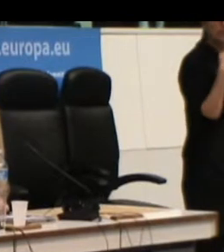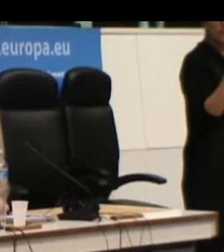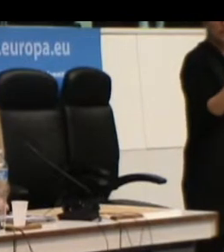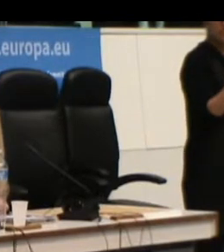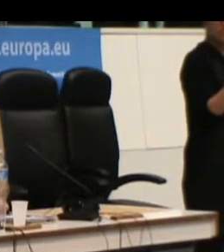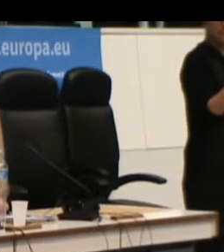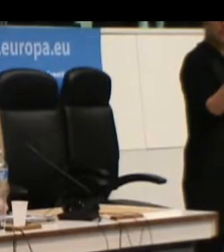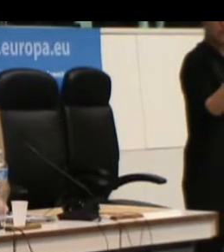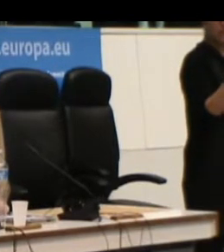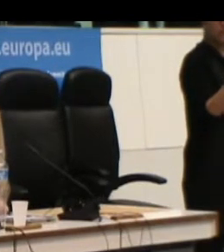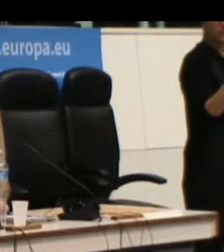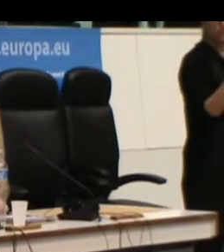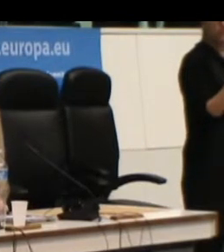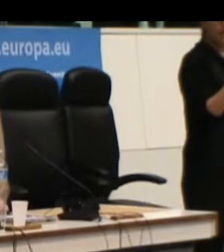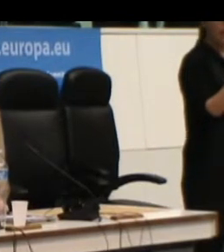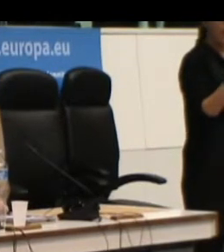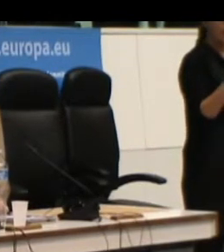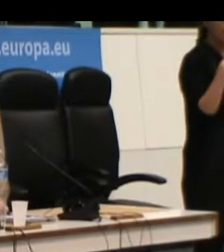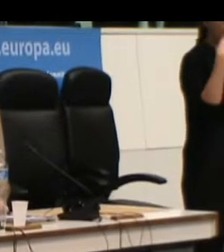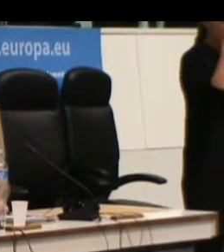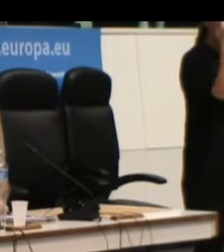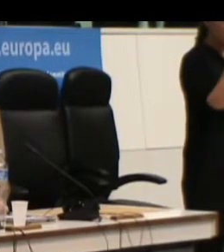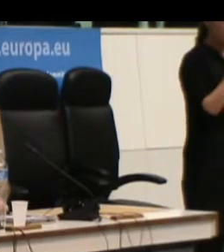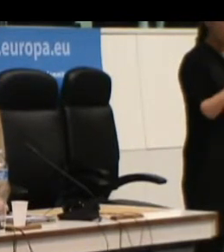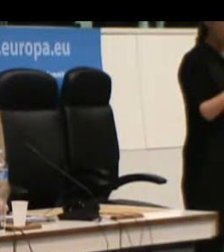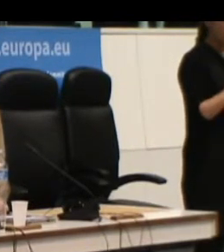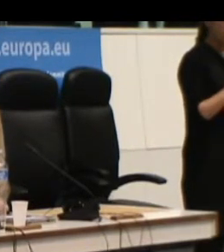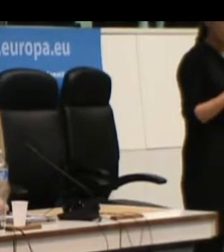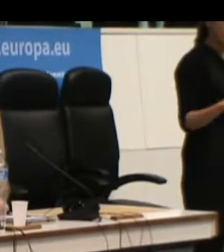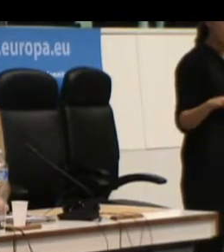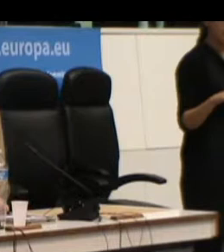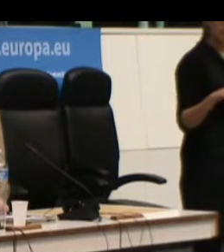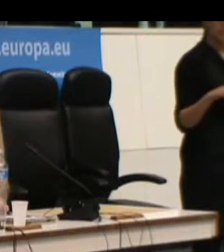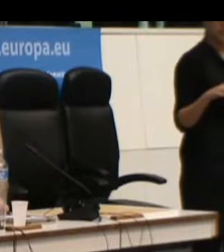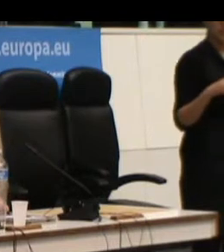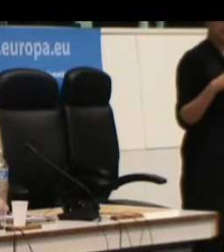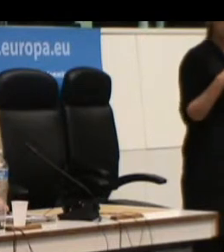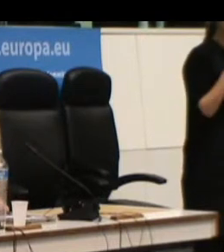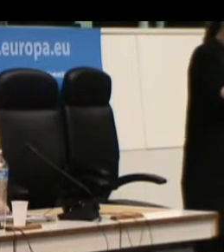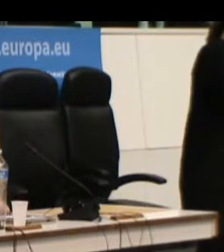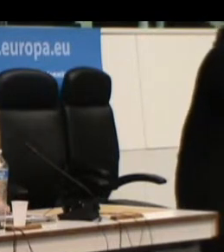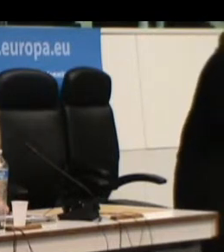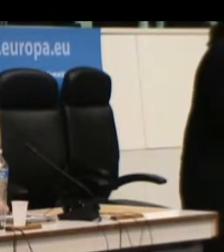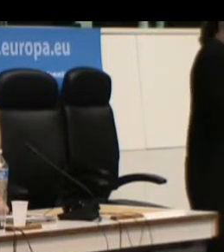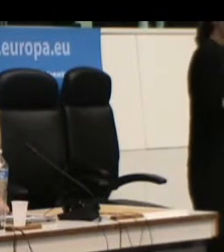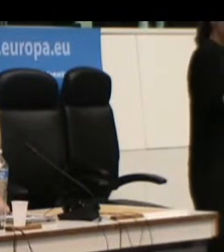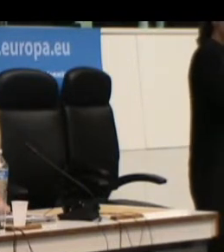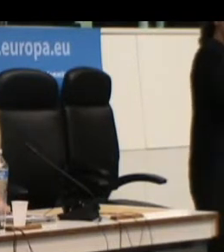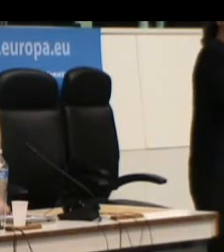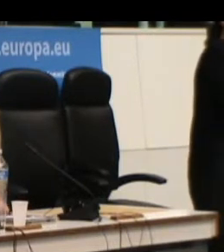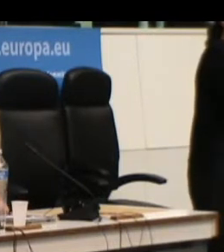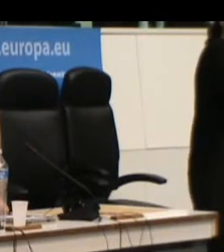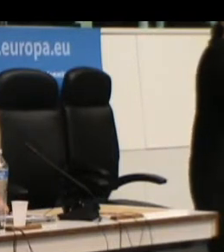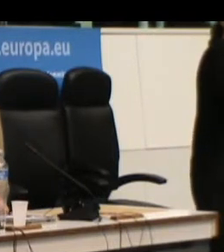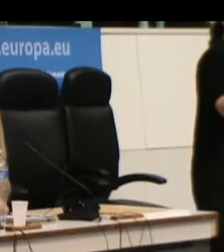negroing. And I thought this was the end product for the poor librarian who was faced with all these tasks. So I was